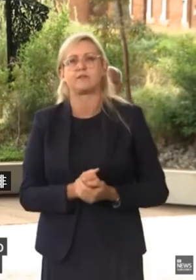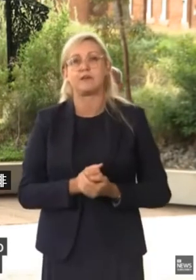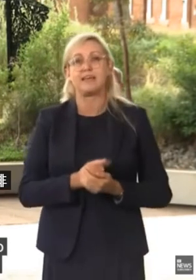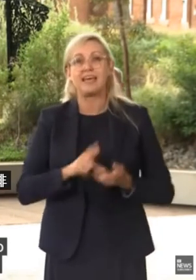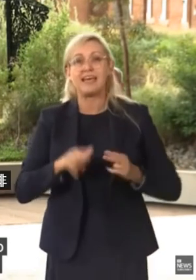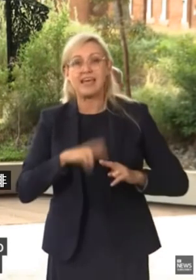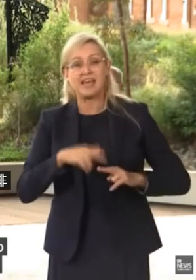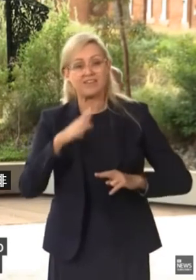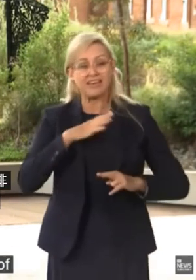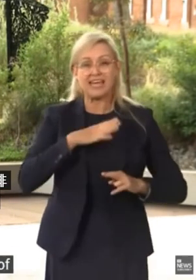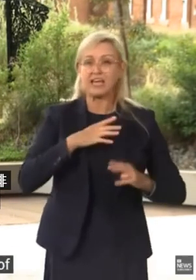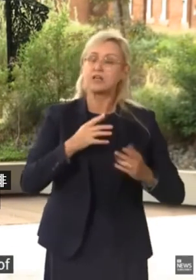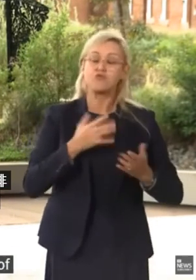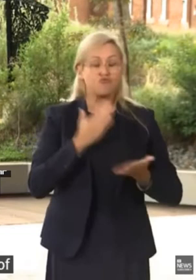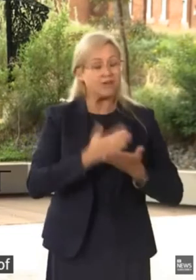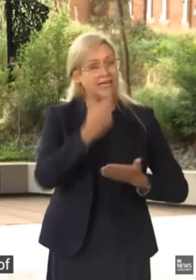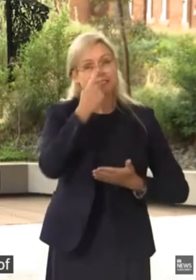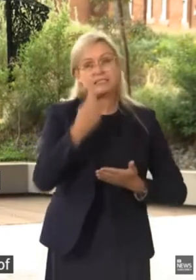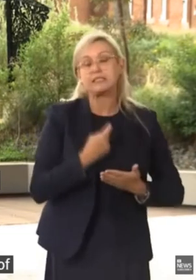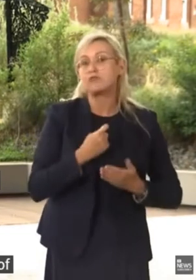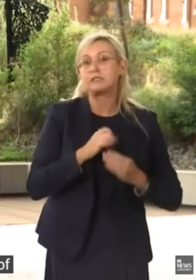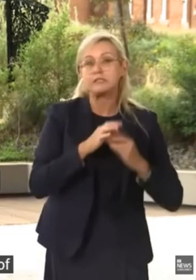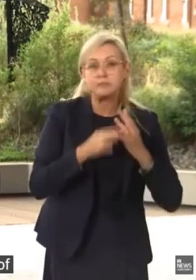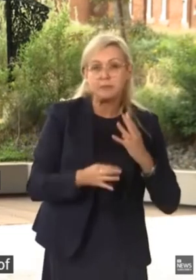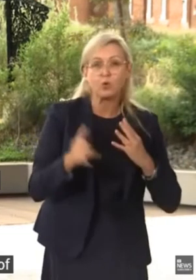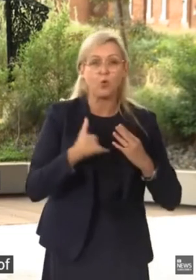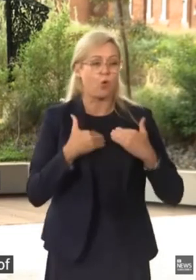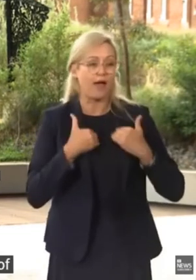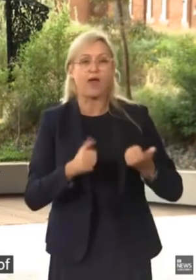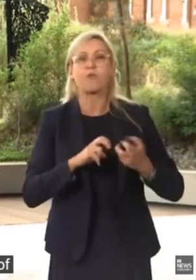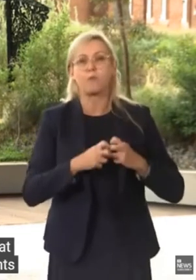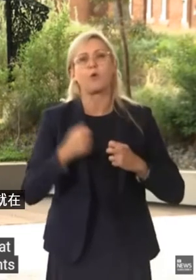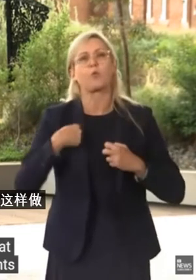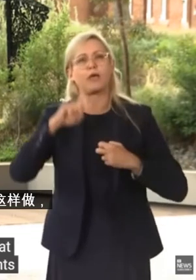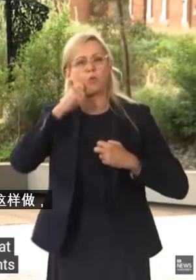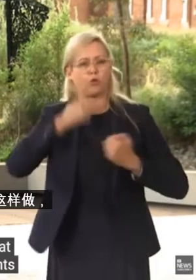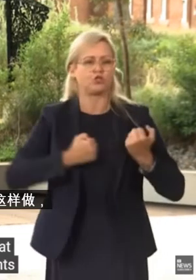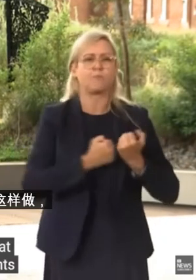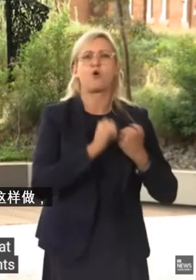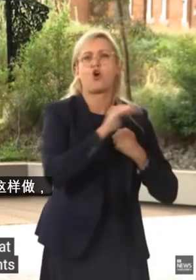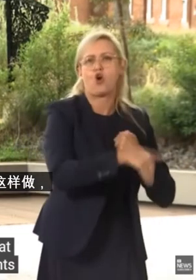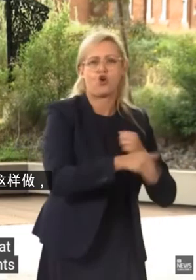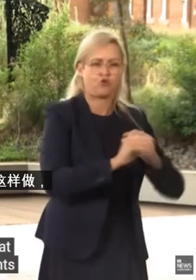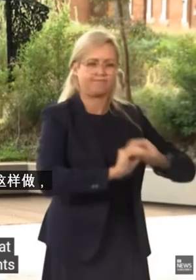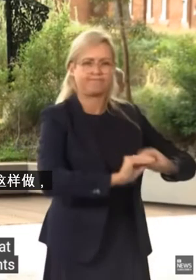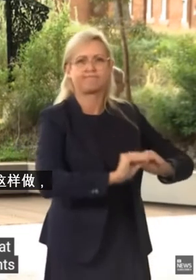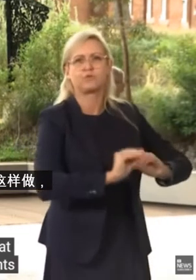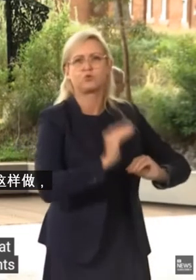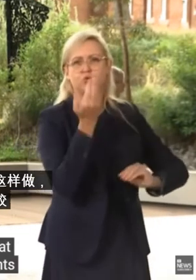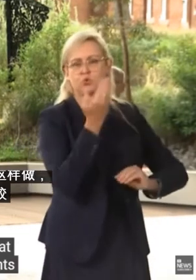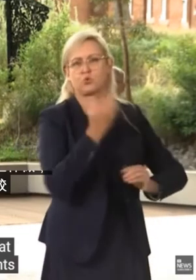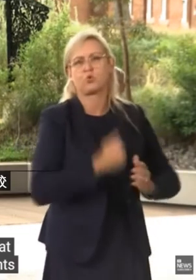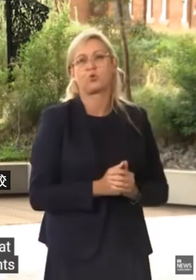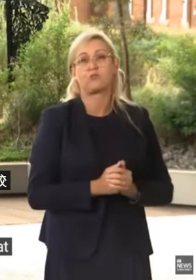arrange support at home or in other environments, and we have been doing that consistently, and we were doing that pre-pandemic.